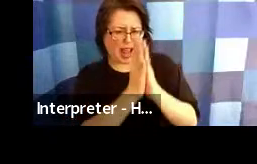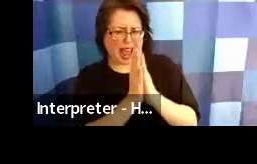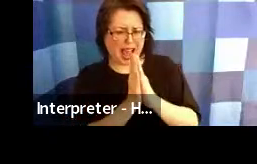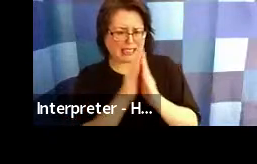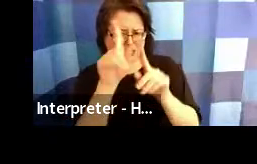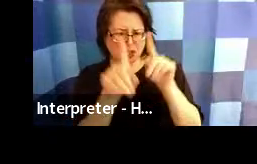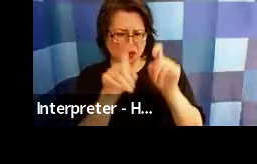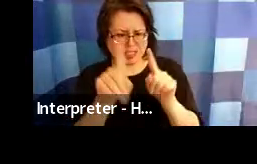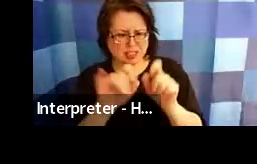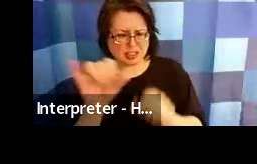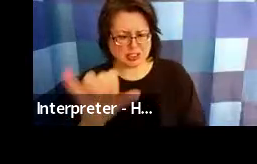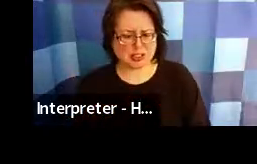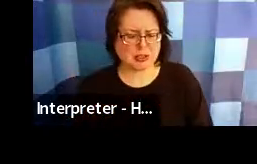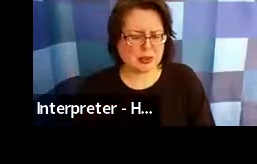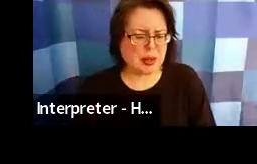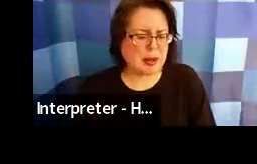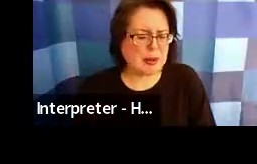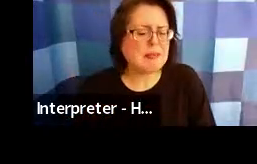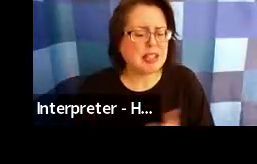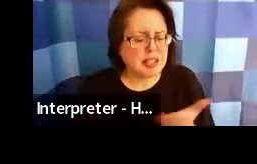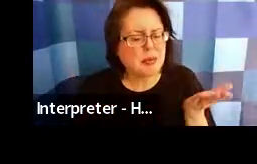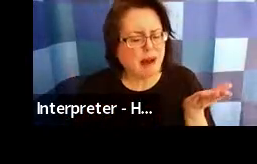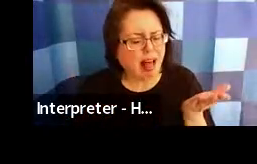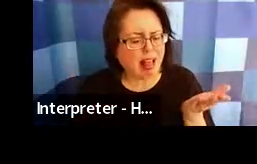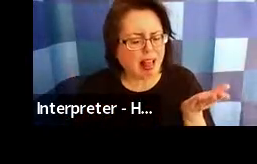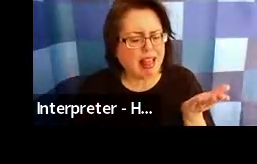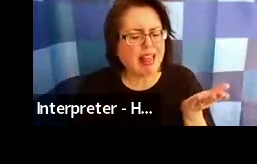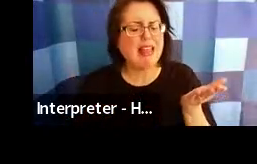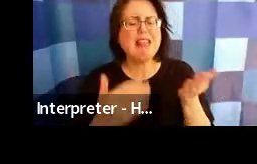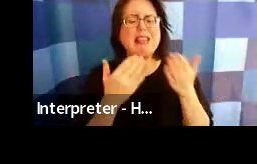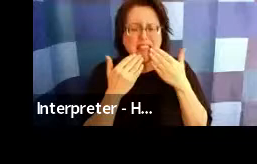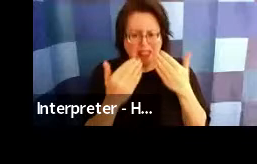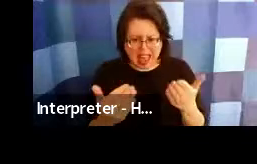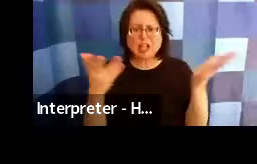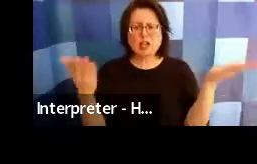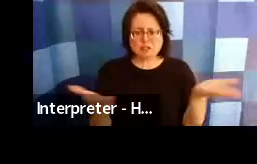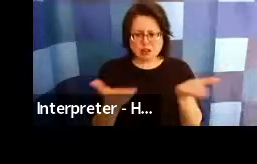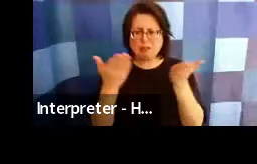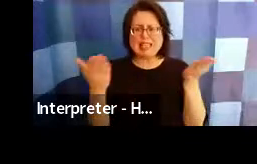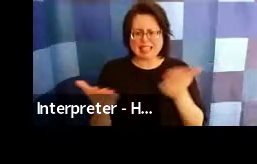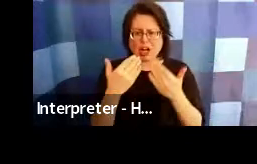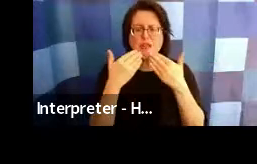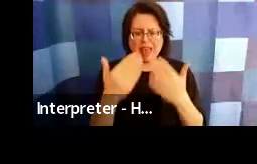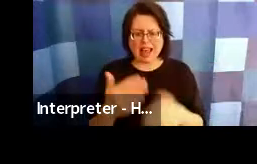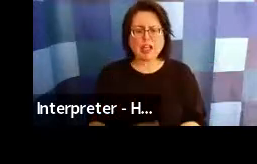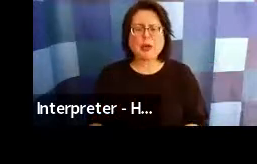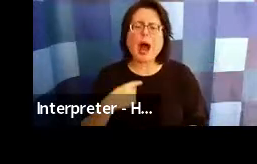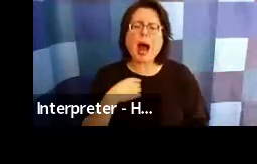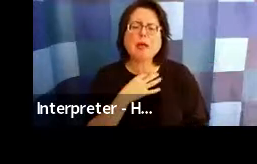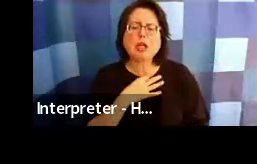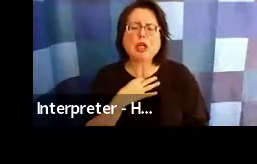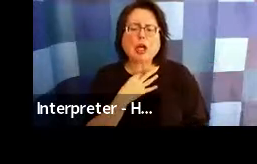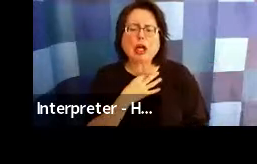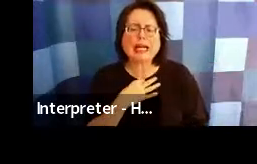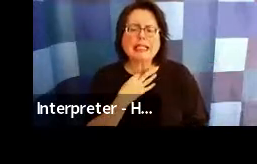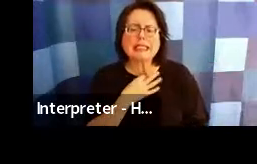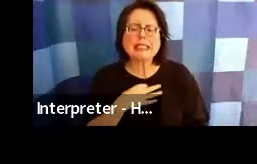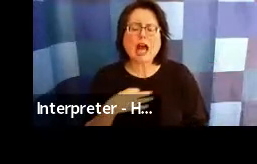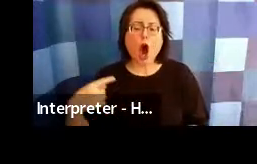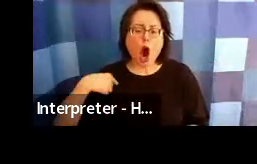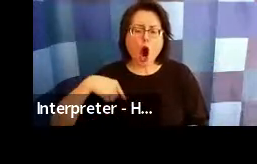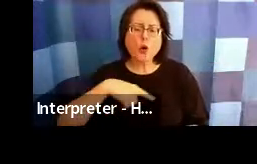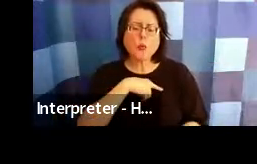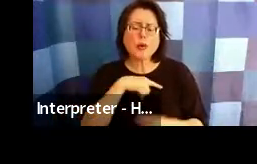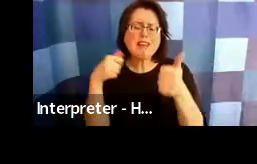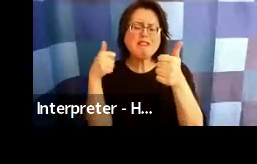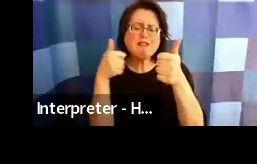Yeah. I just want to say thank you for being here, and I'm just curious. Are we following what other cities are doing,